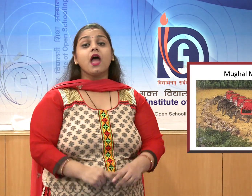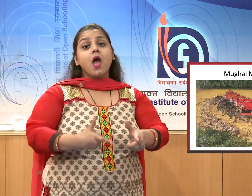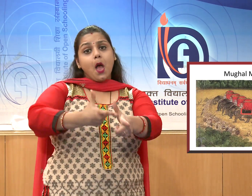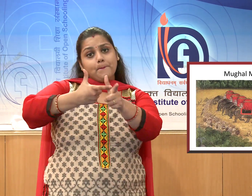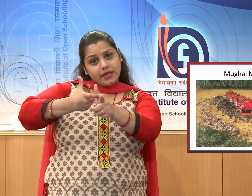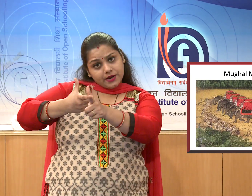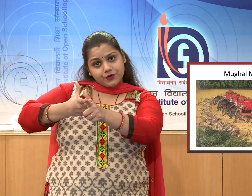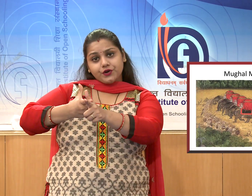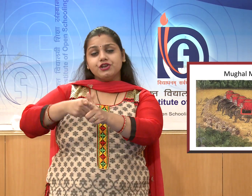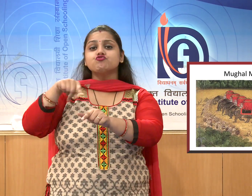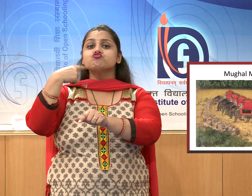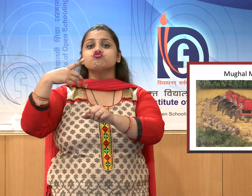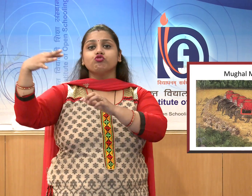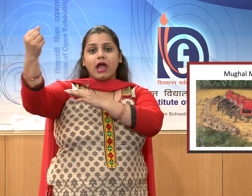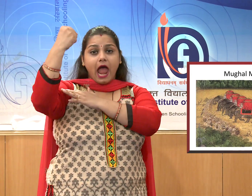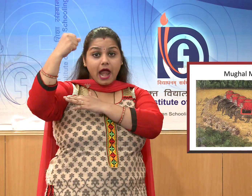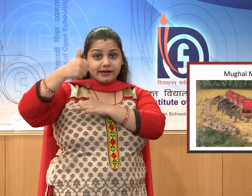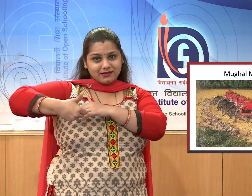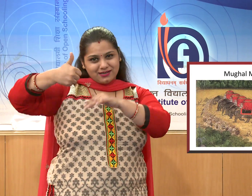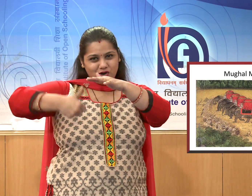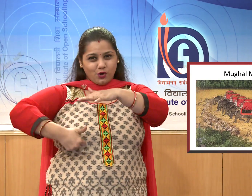military commanders were assigned